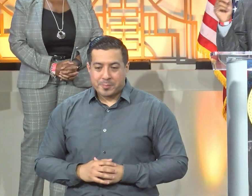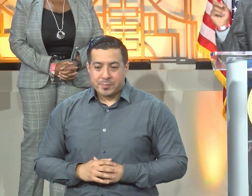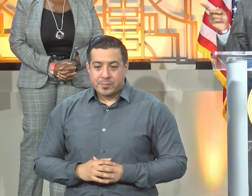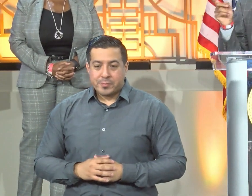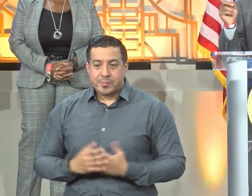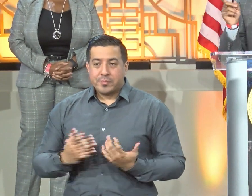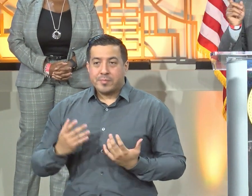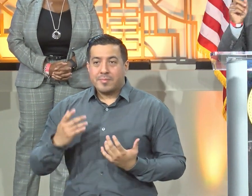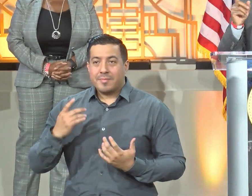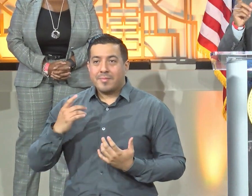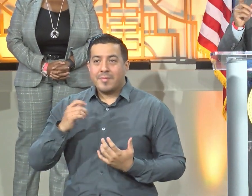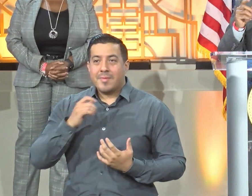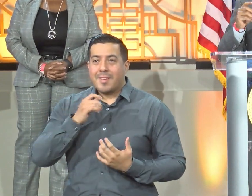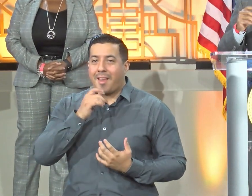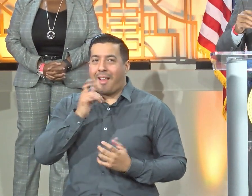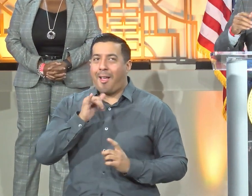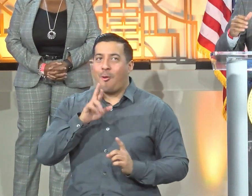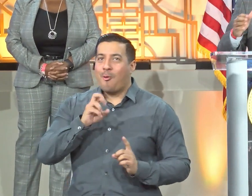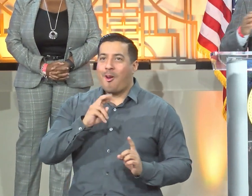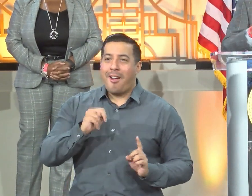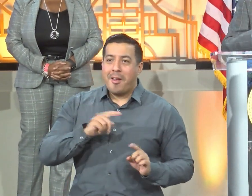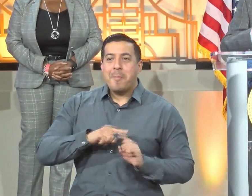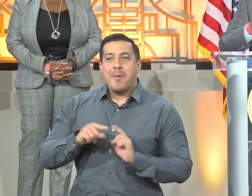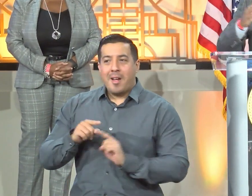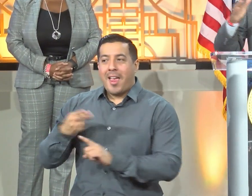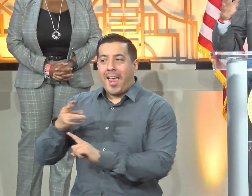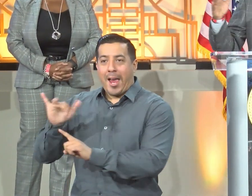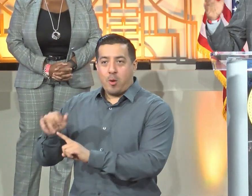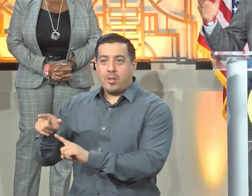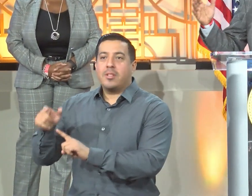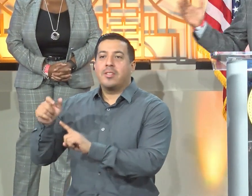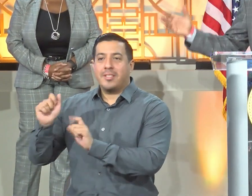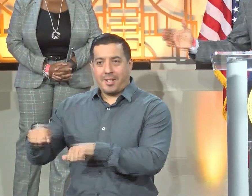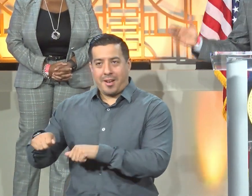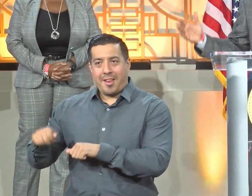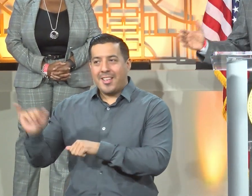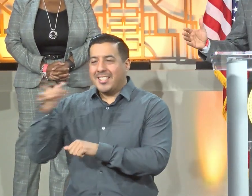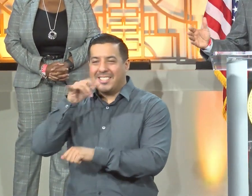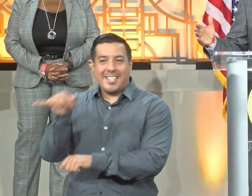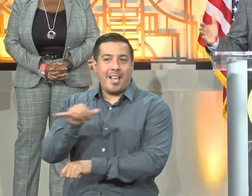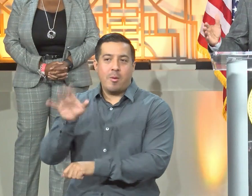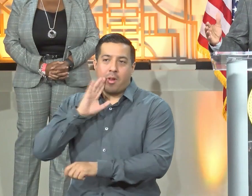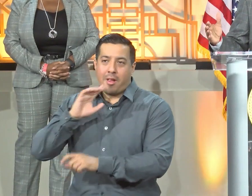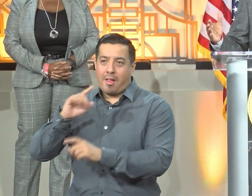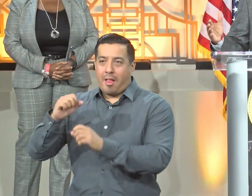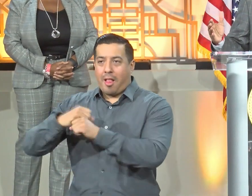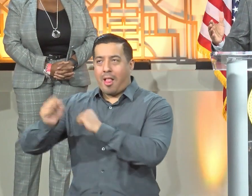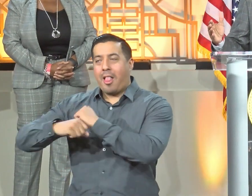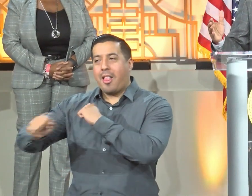And unlike Ron, Harry can give you a long dissertation.